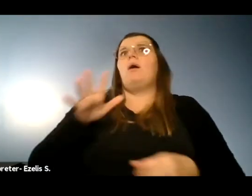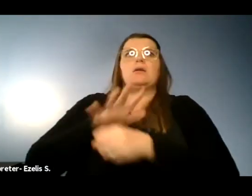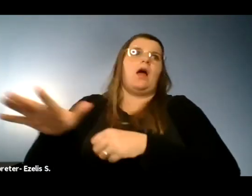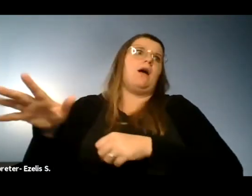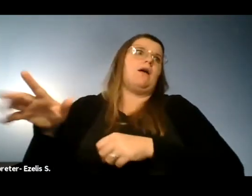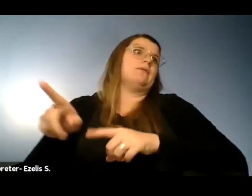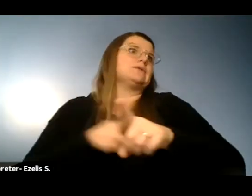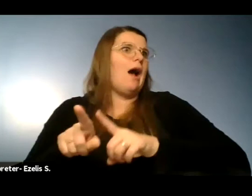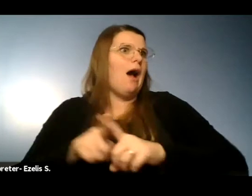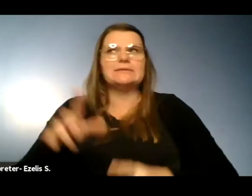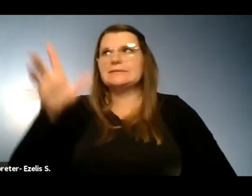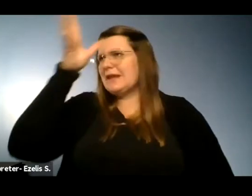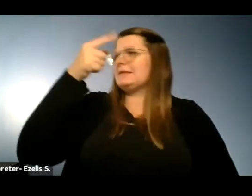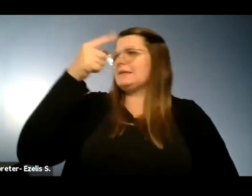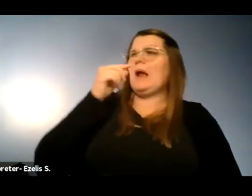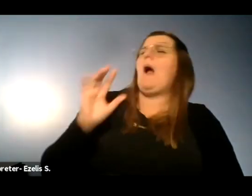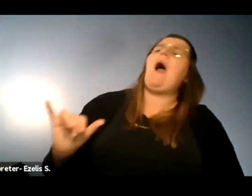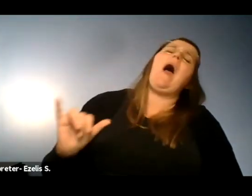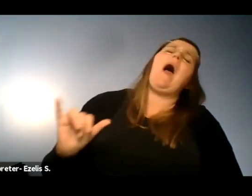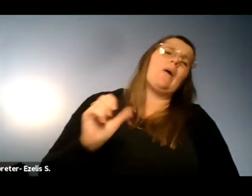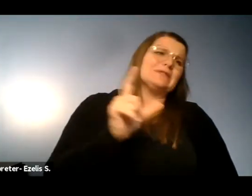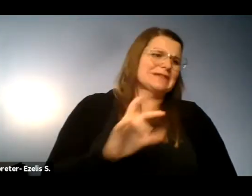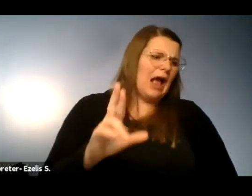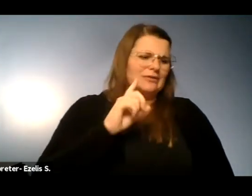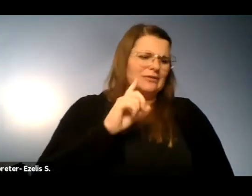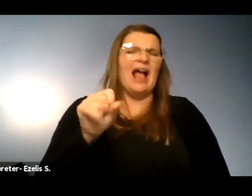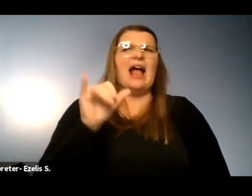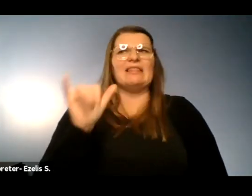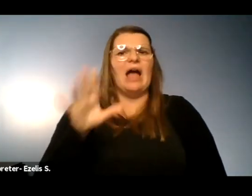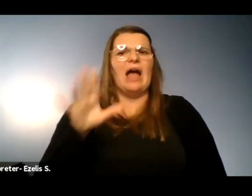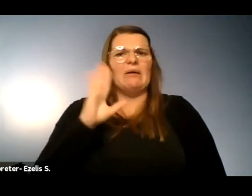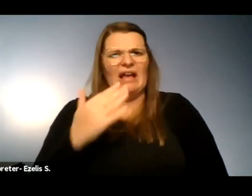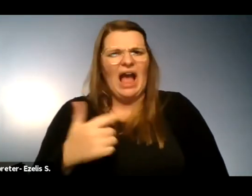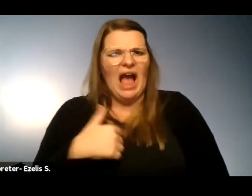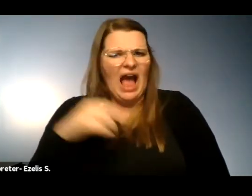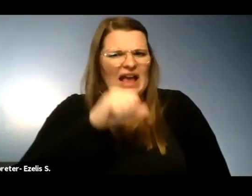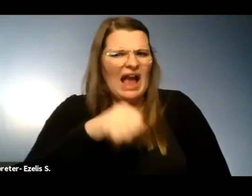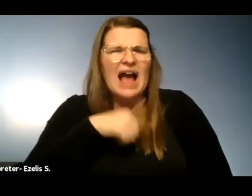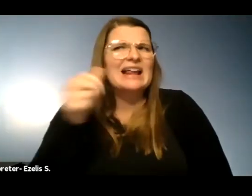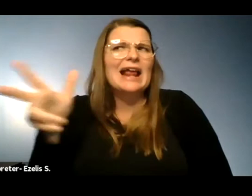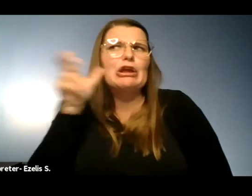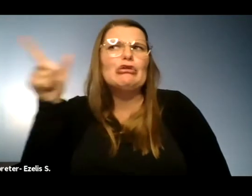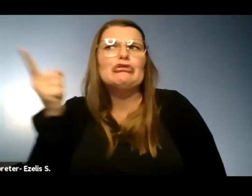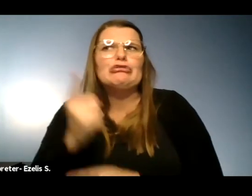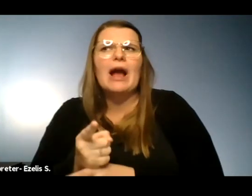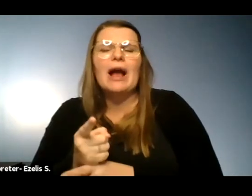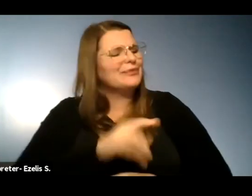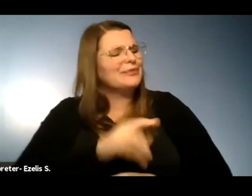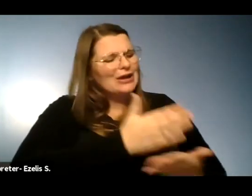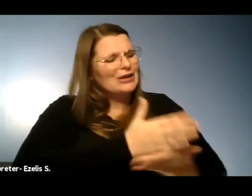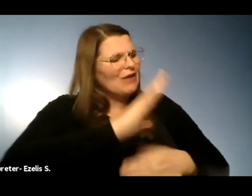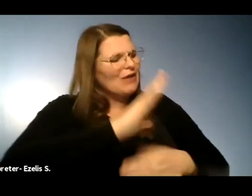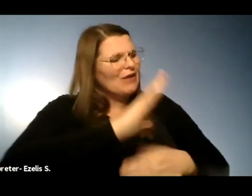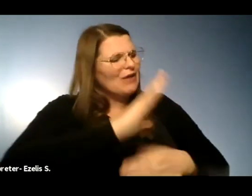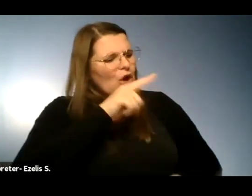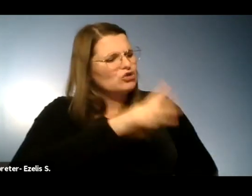stinky. Oh, well, yeah, that would be good. I guess I didn't hear you right. That's all right, Sky. Don't you